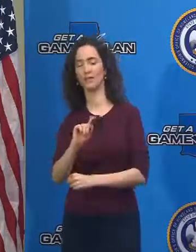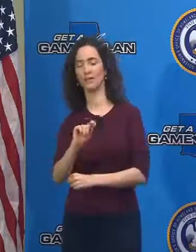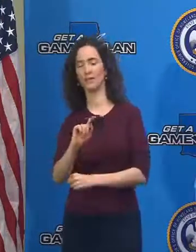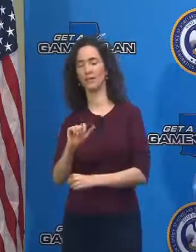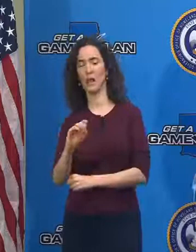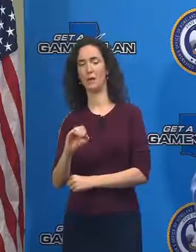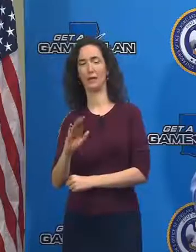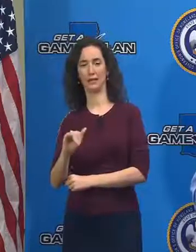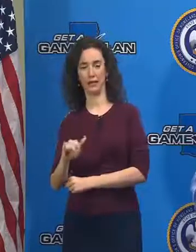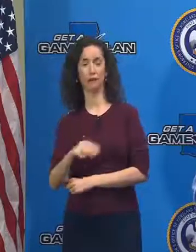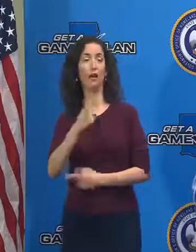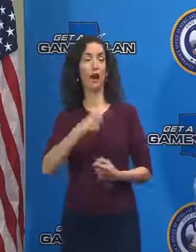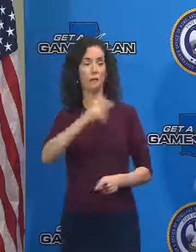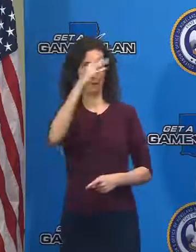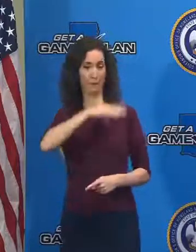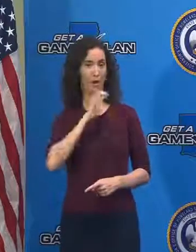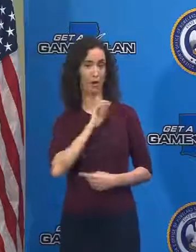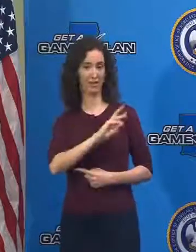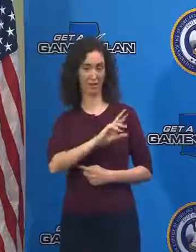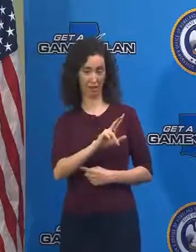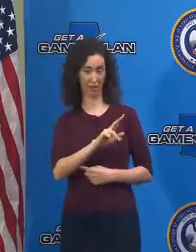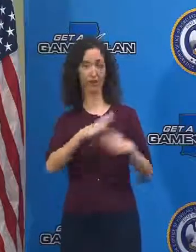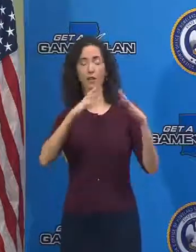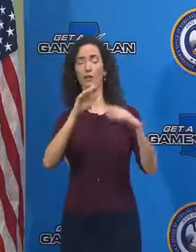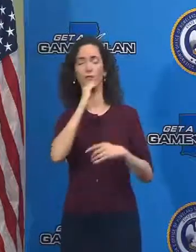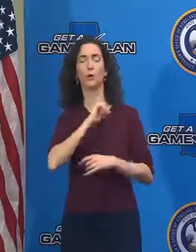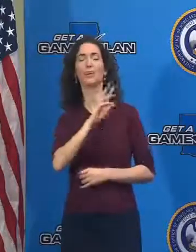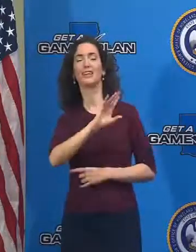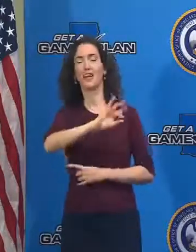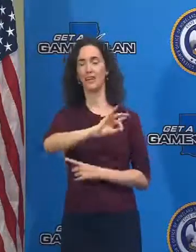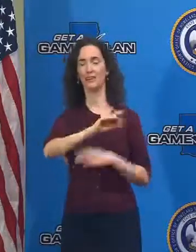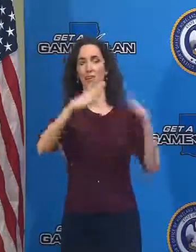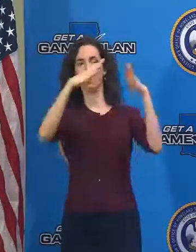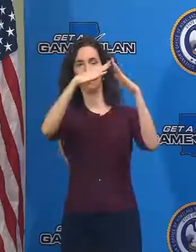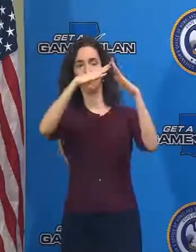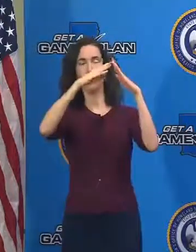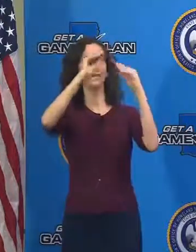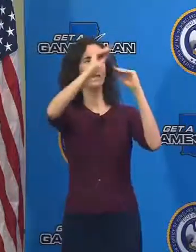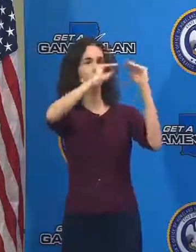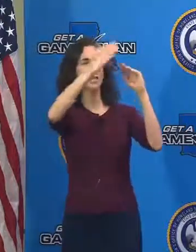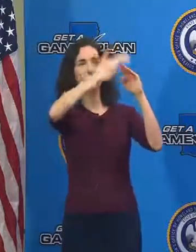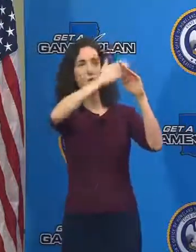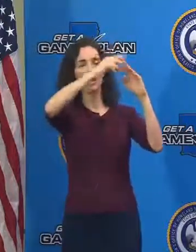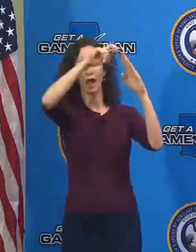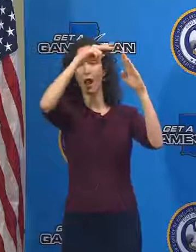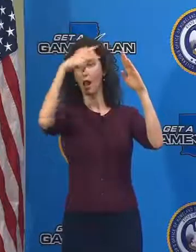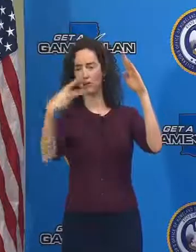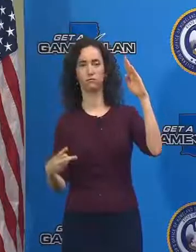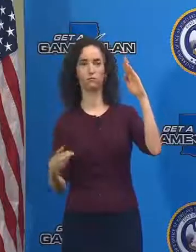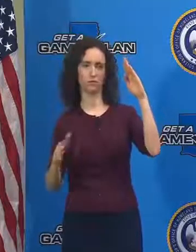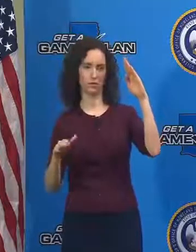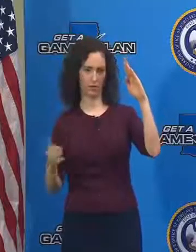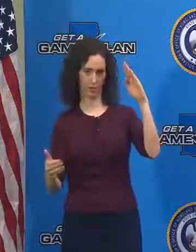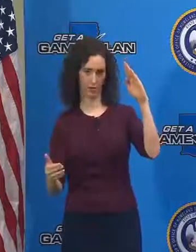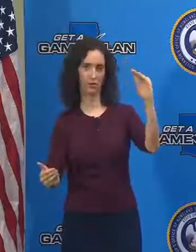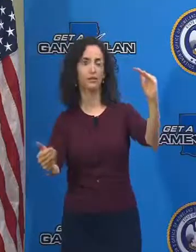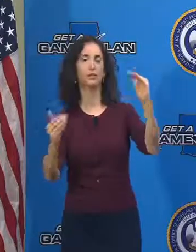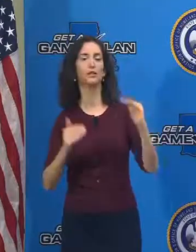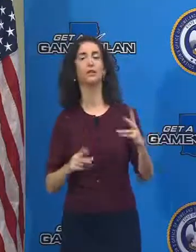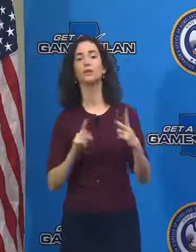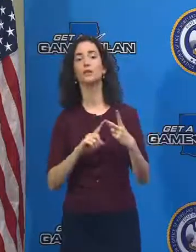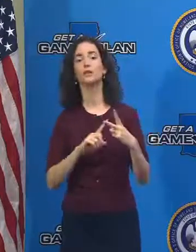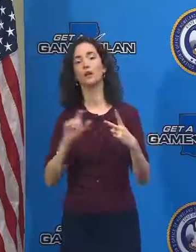68-year-old male who fell off a roof while making repairs to his home caused by Hurricane Ida, and then the death